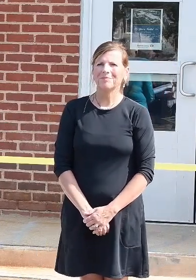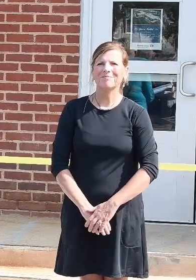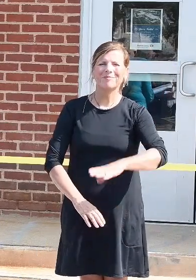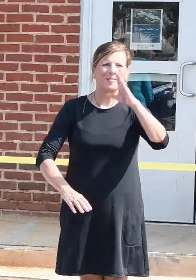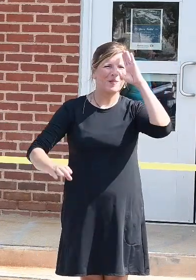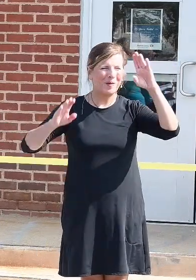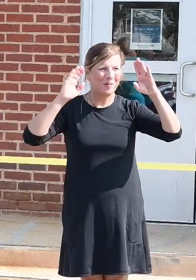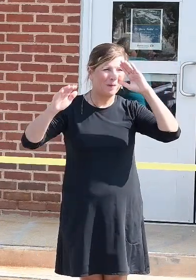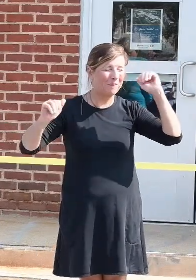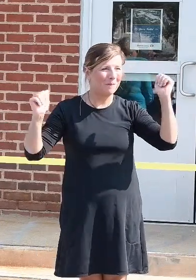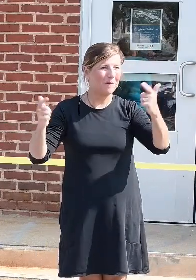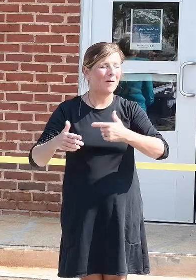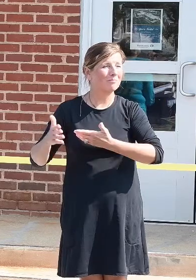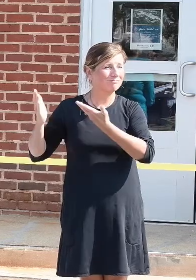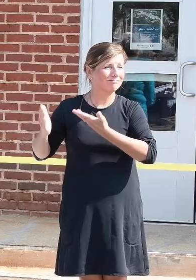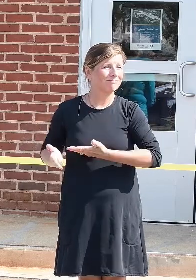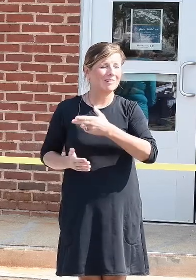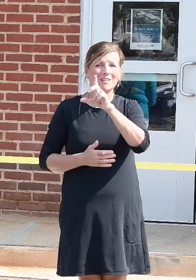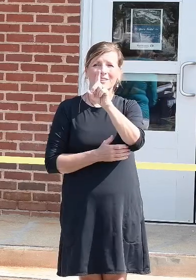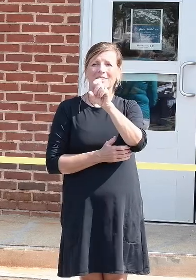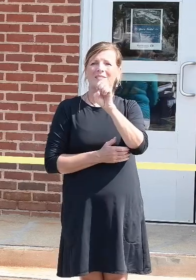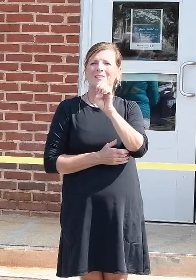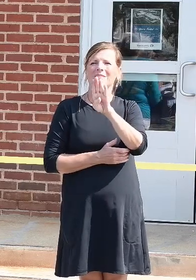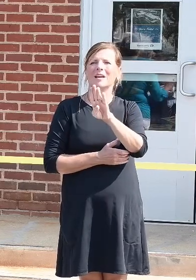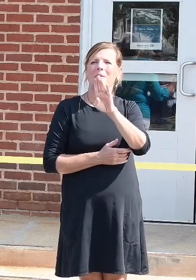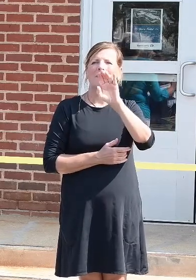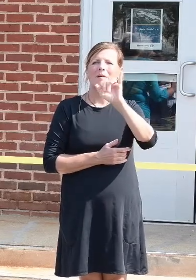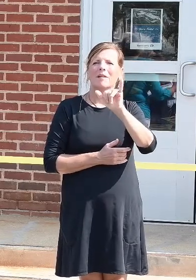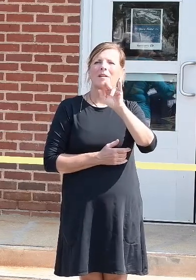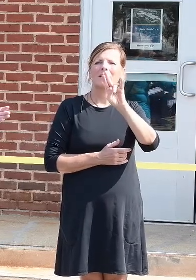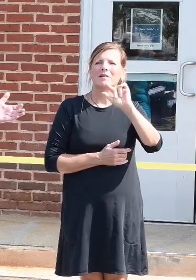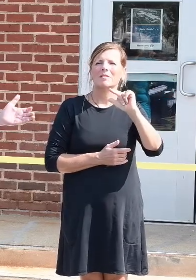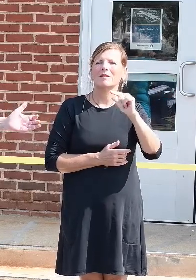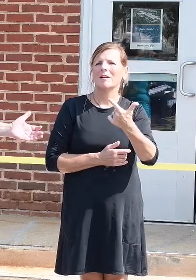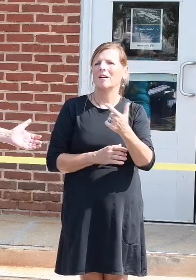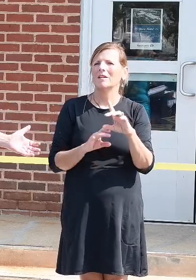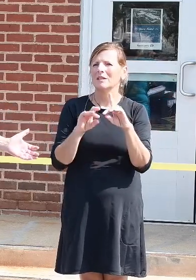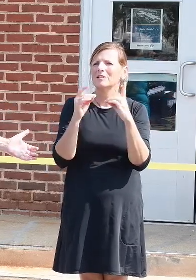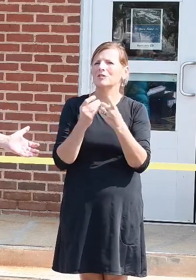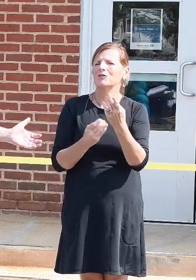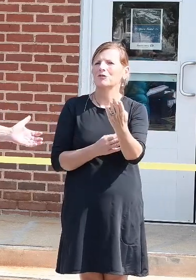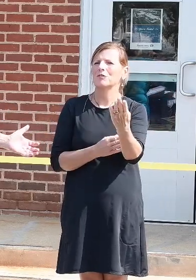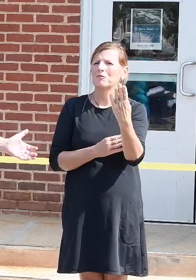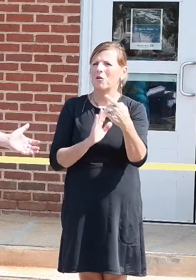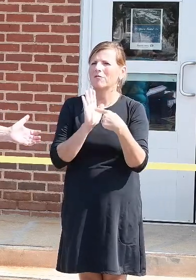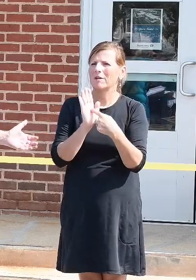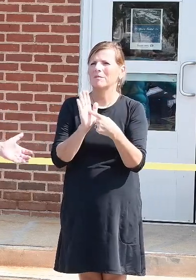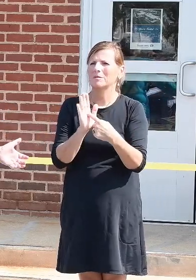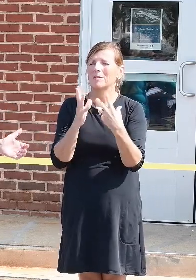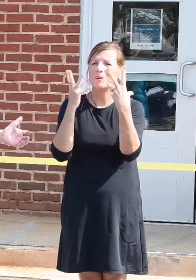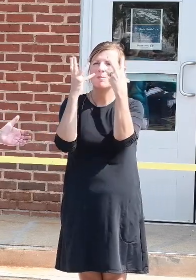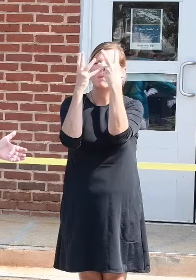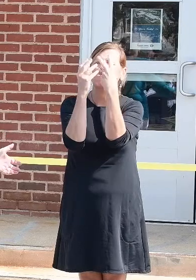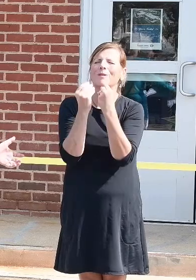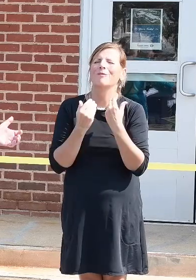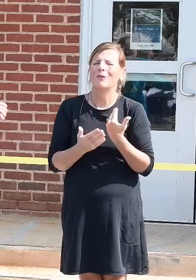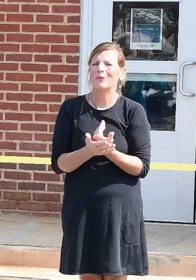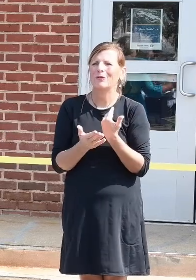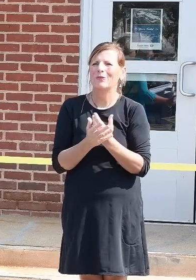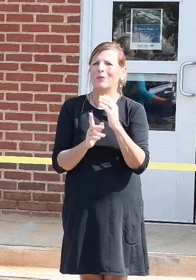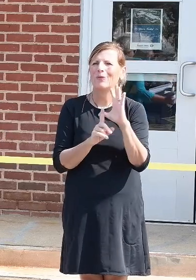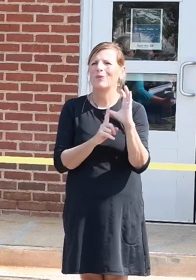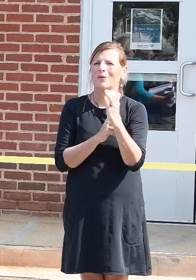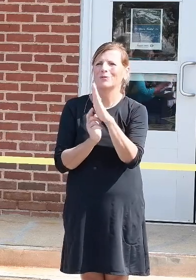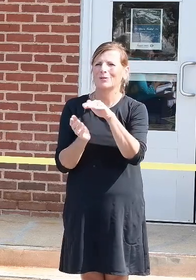Hello, everybody. My name is Deb Young, and I represent District 4, where this beautiful new cultural center